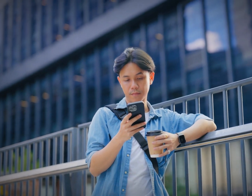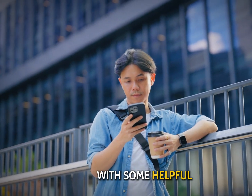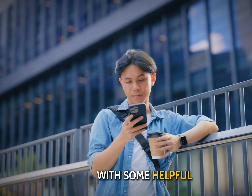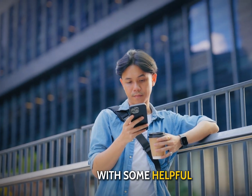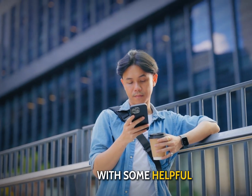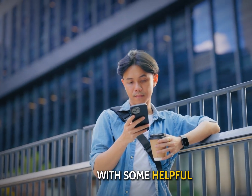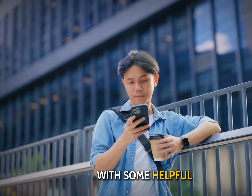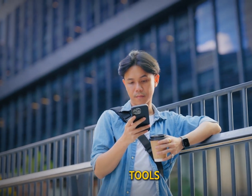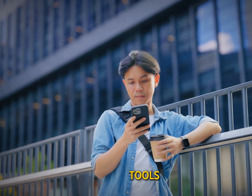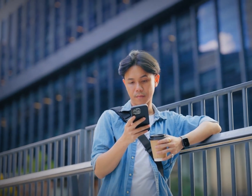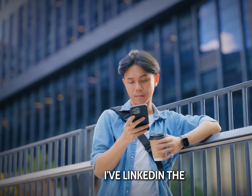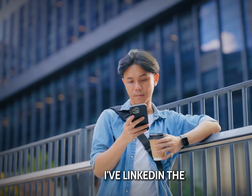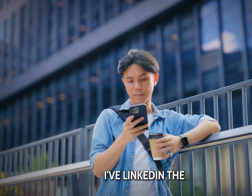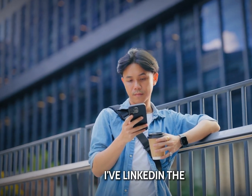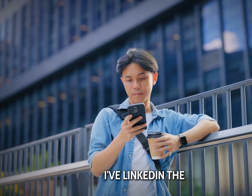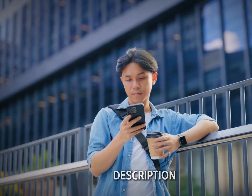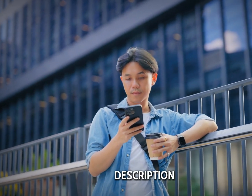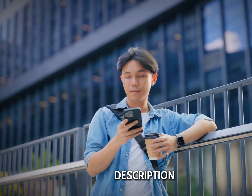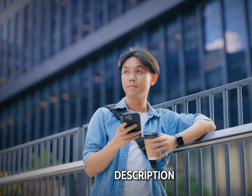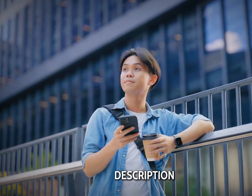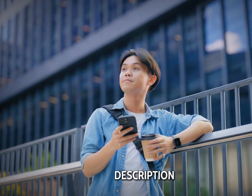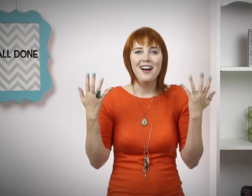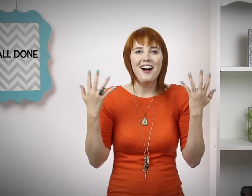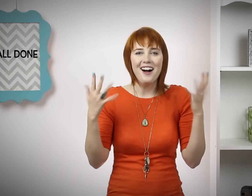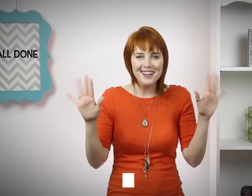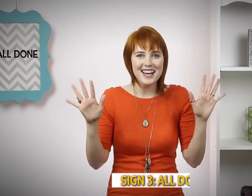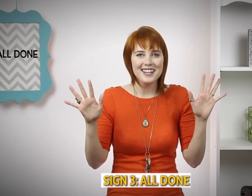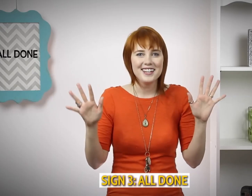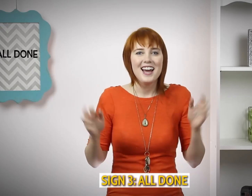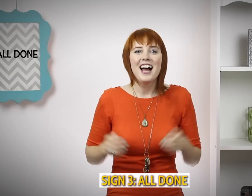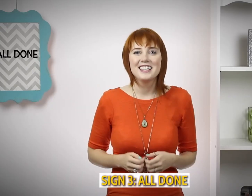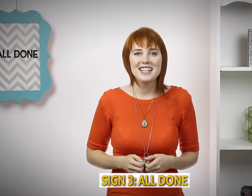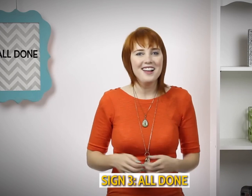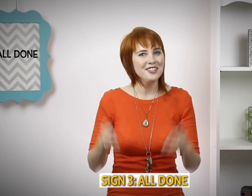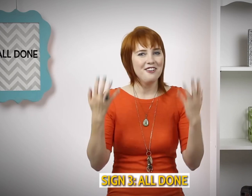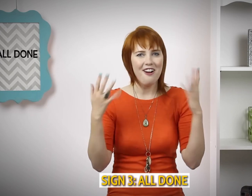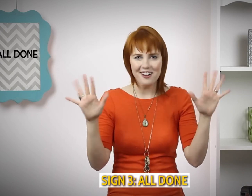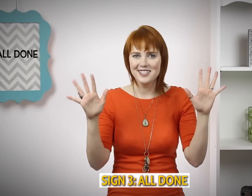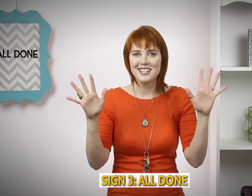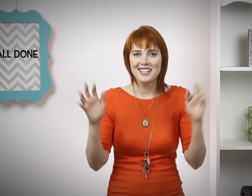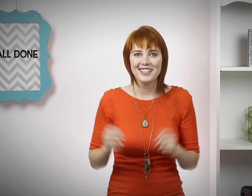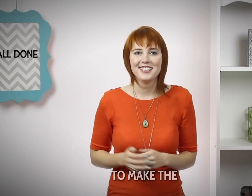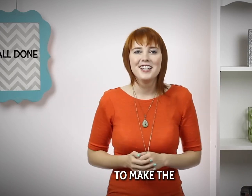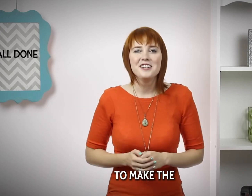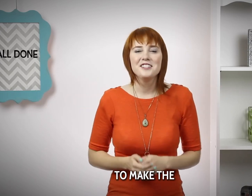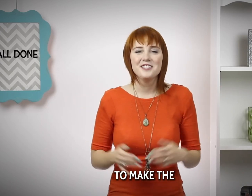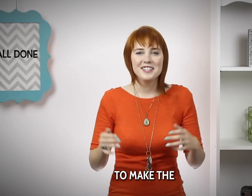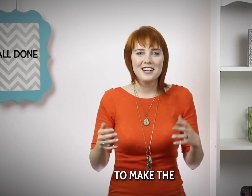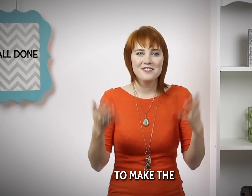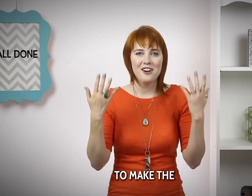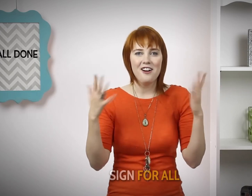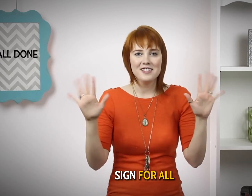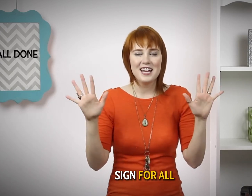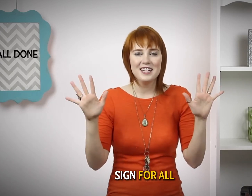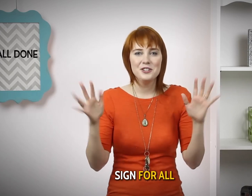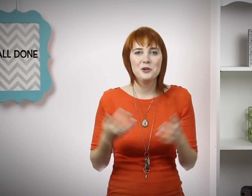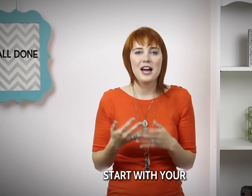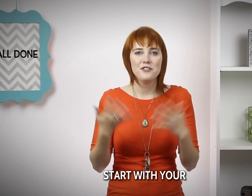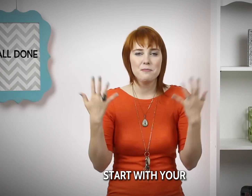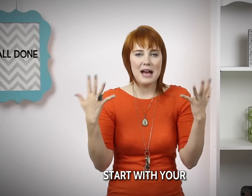some helpful tools I've linked in the description. Sign 3. All done. To make the sign for all done, start with your hands